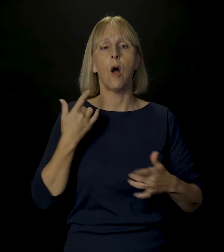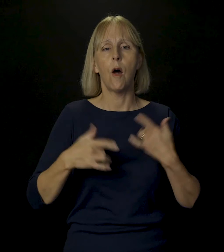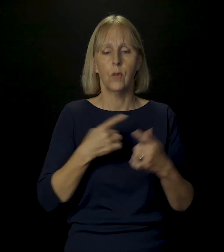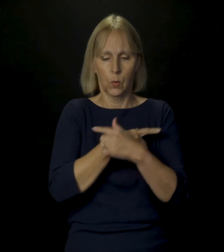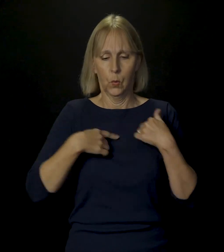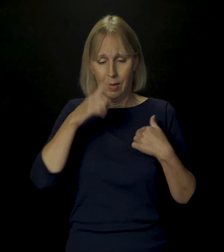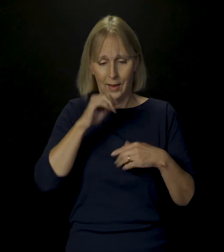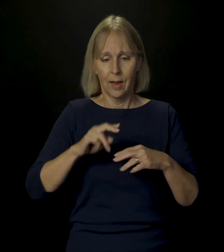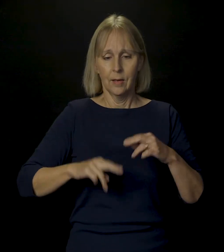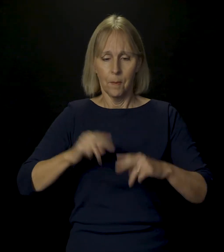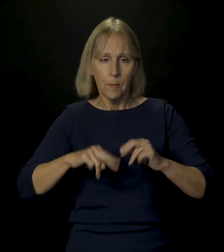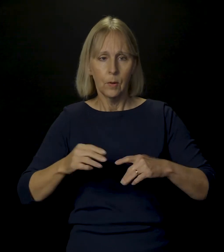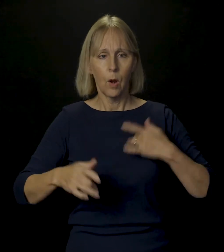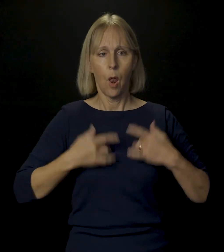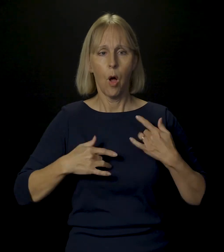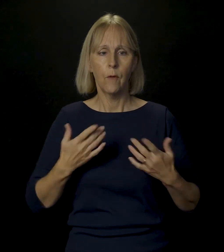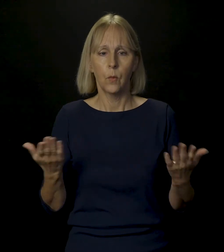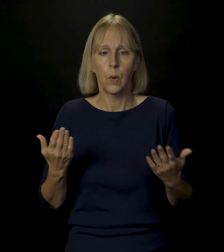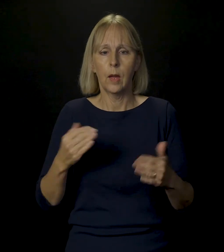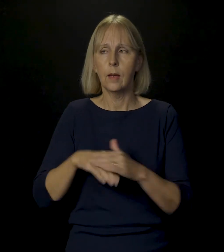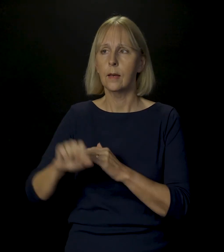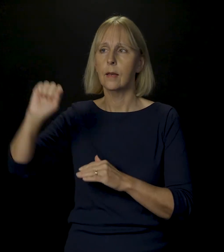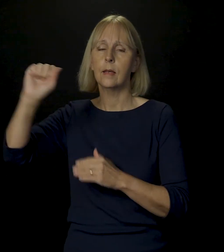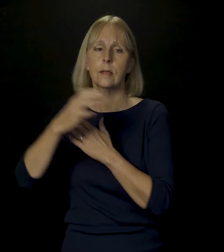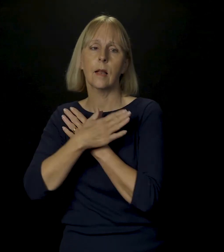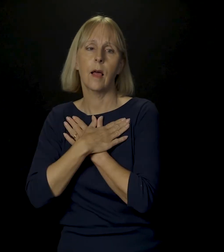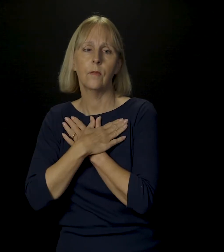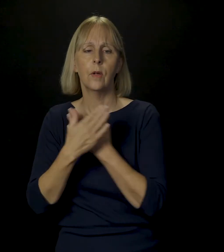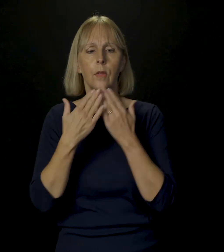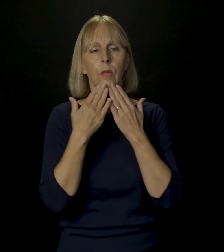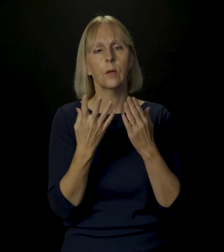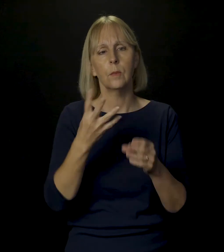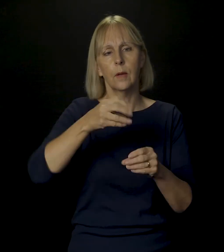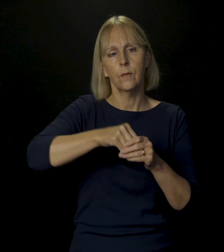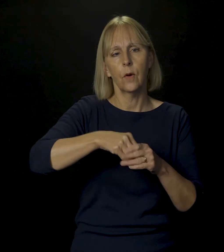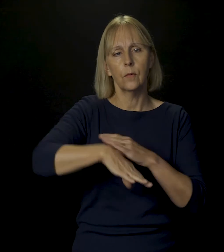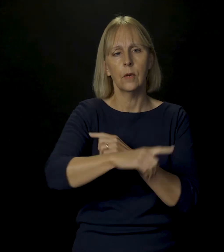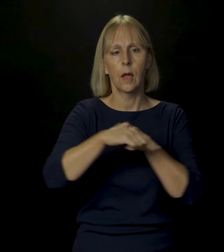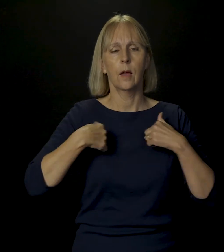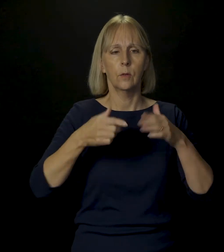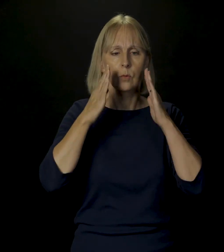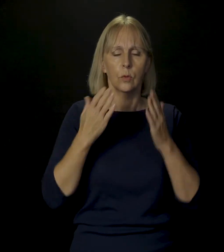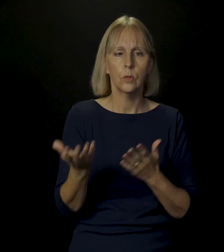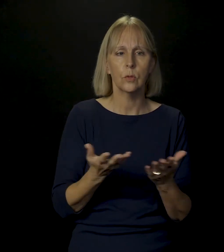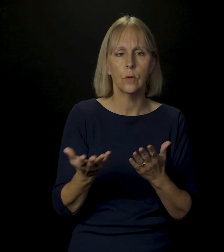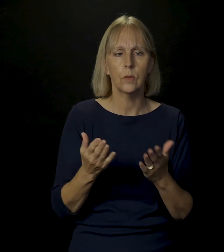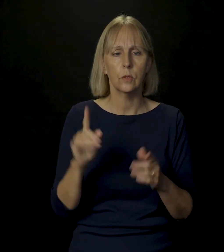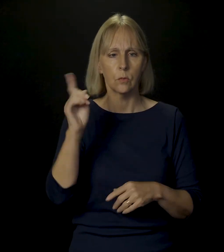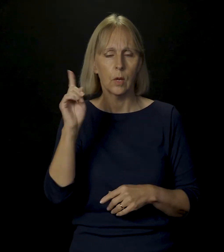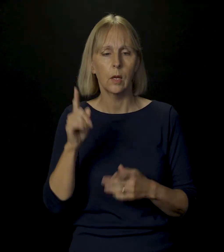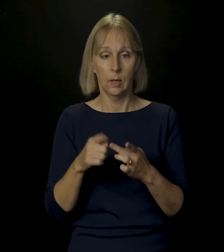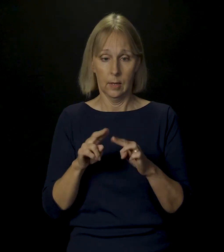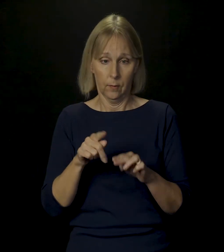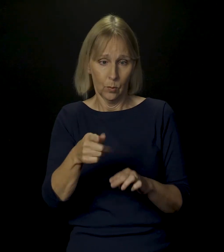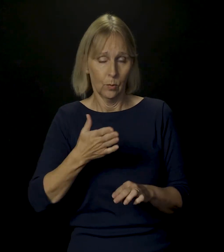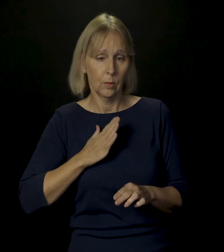as we do that, we would share His love with those around us. Thank you for being part of our service today. If you would like prayer support, if